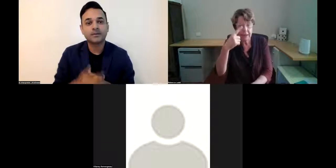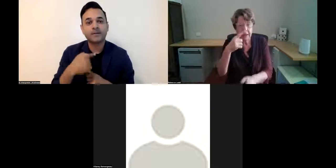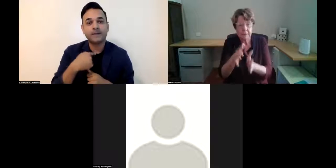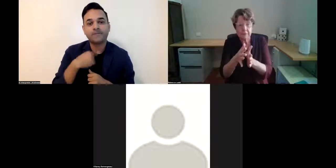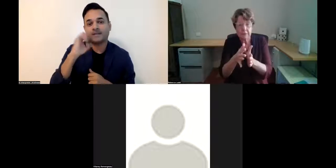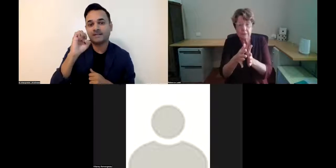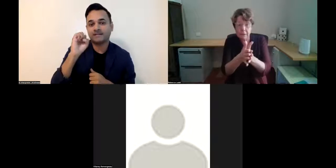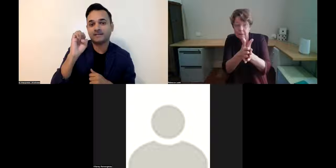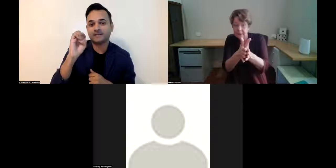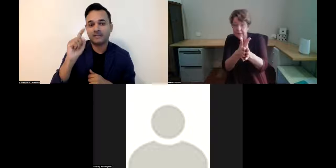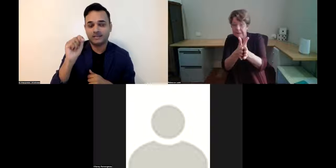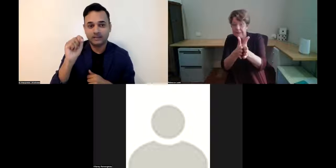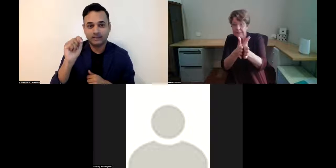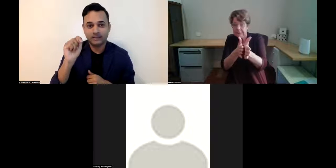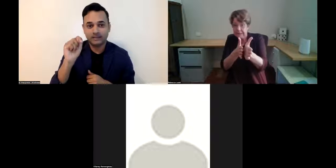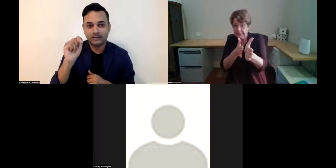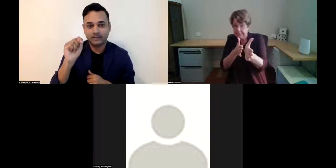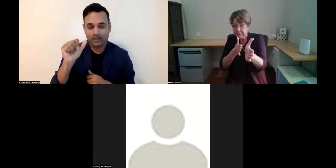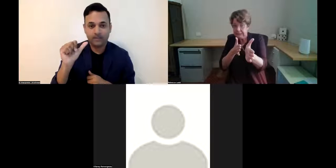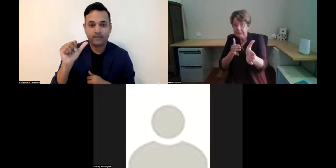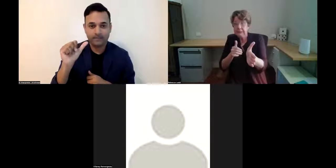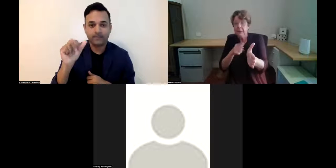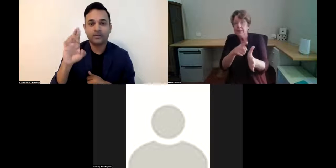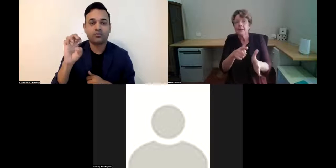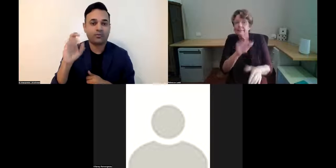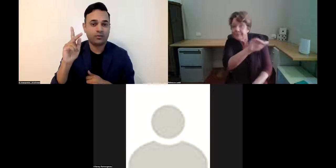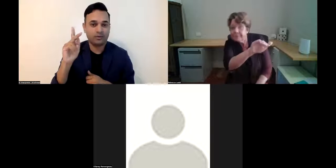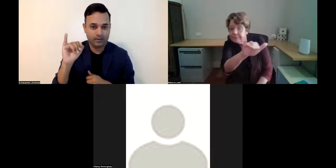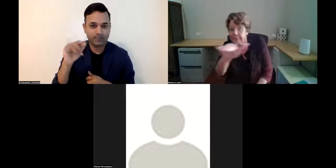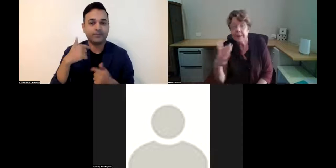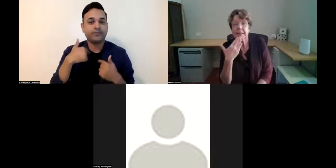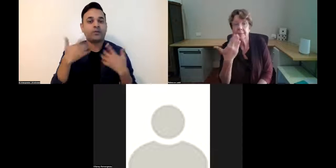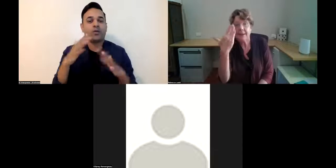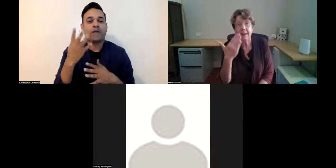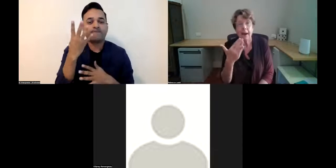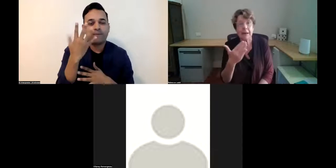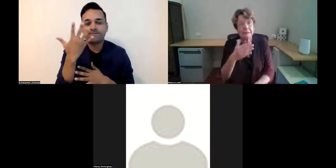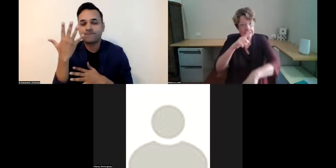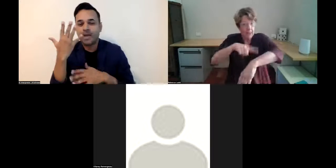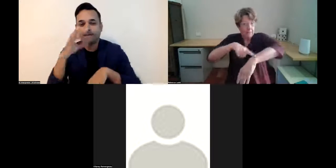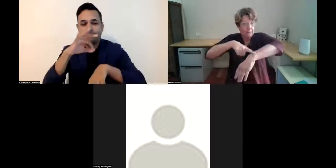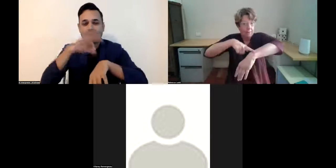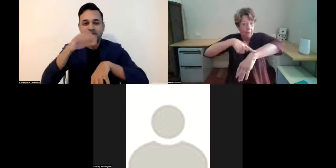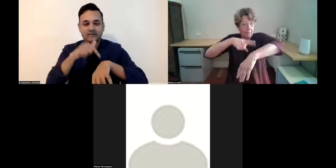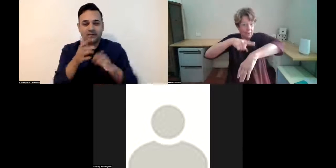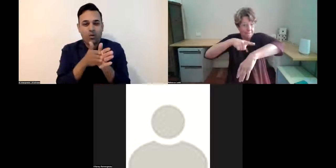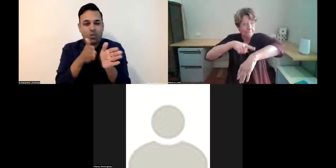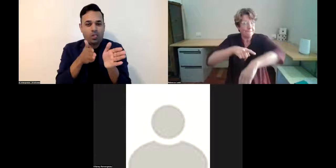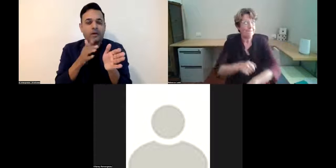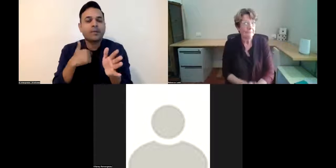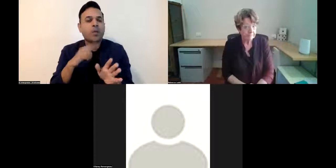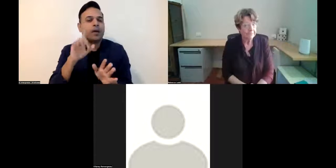put it across the table, the speakers that are coming up, that we would like to stick close to time as much as possible. Now, having said